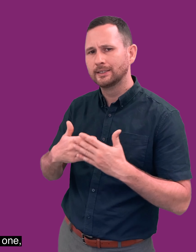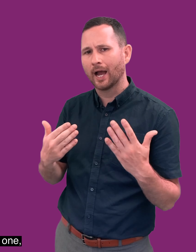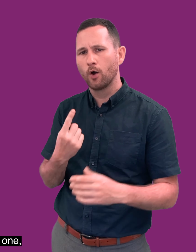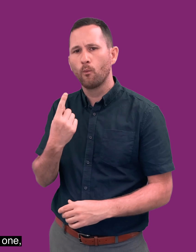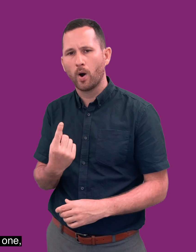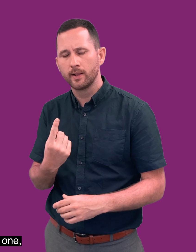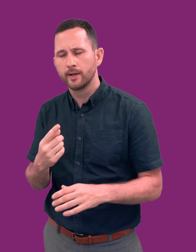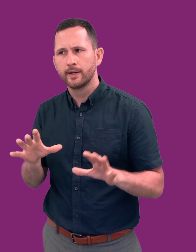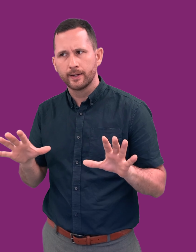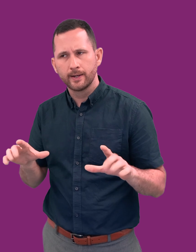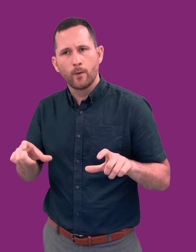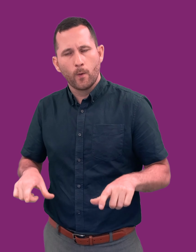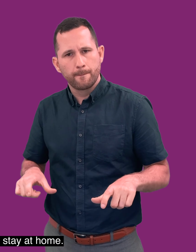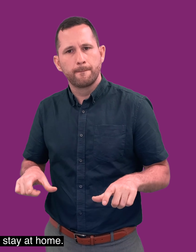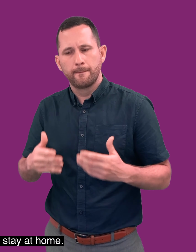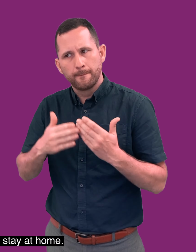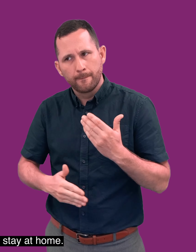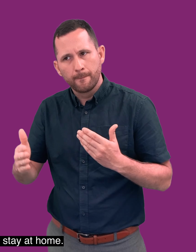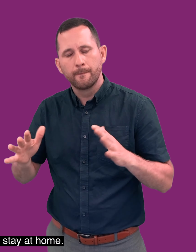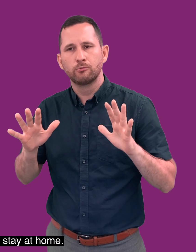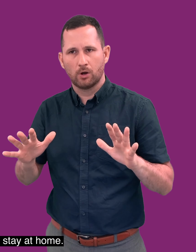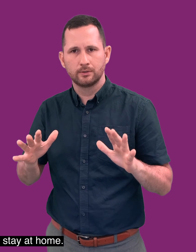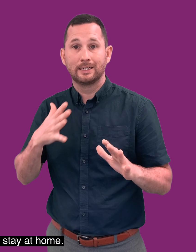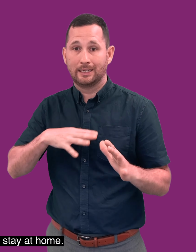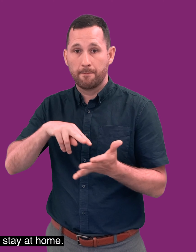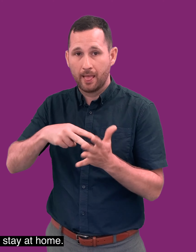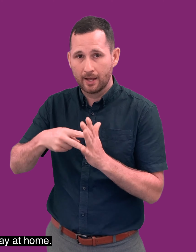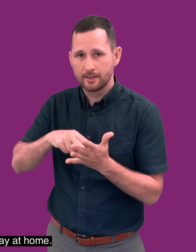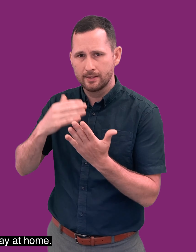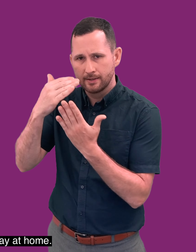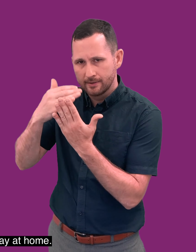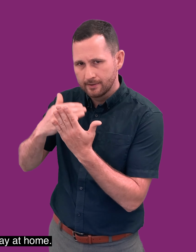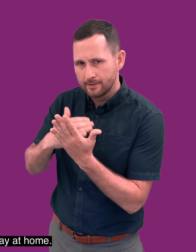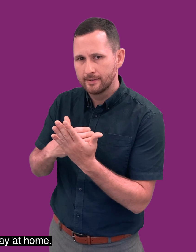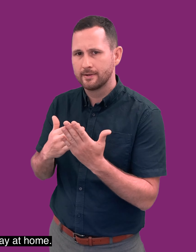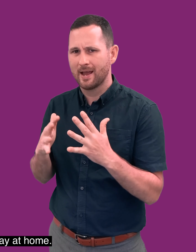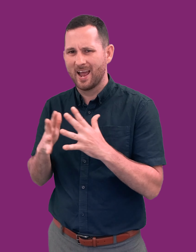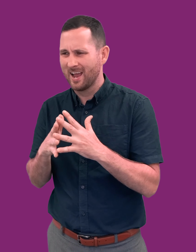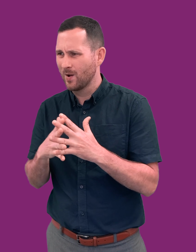Day 1. Planning your stay at home. Your first day at home.